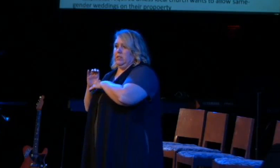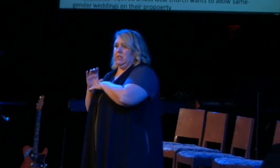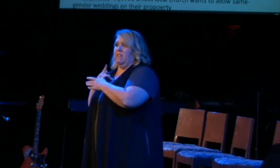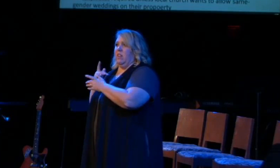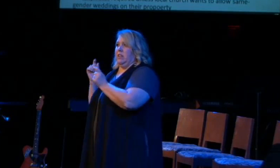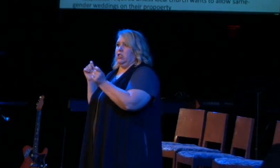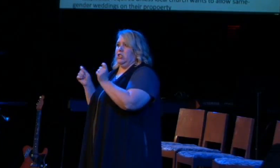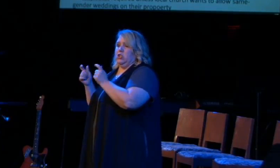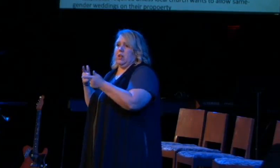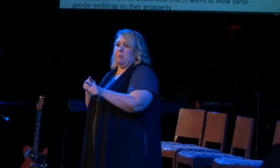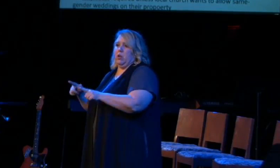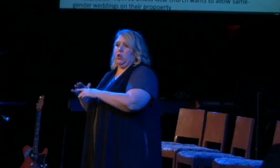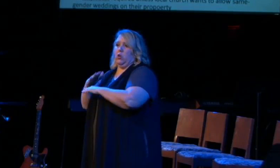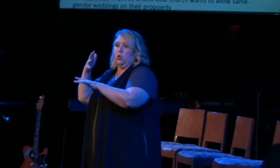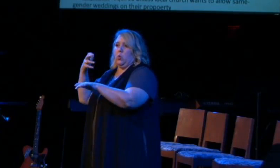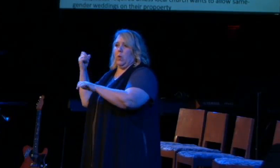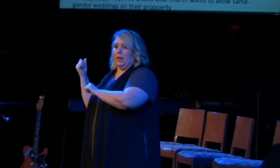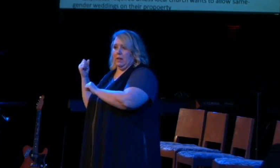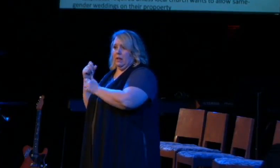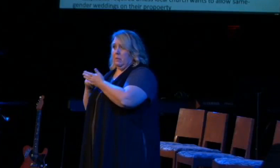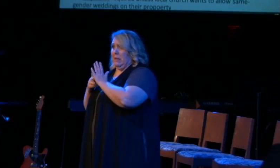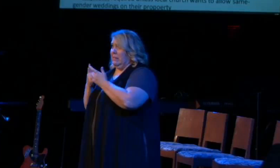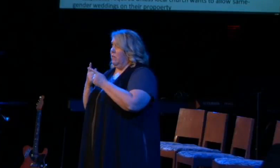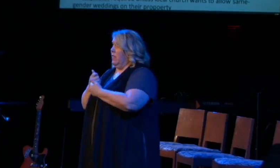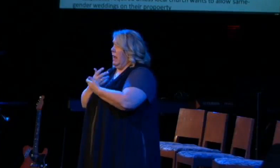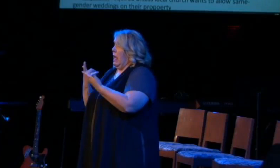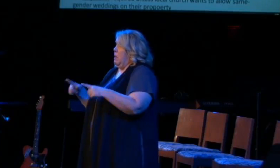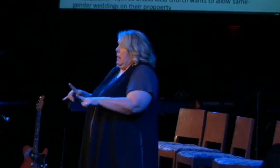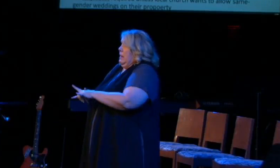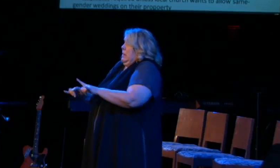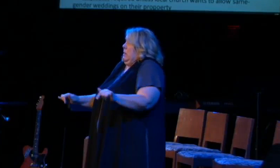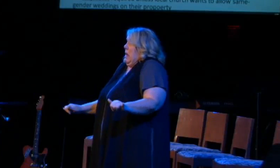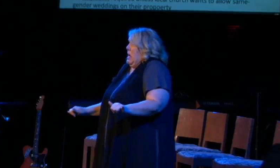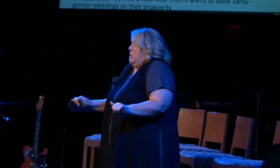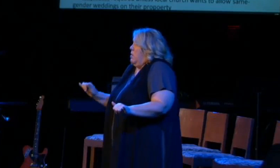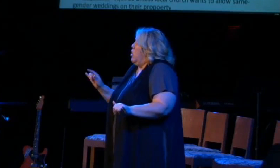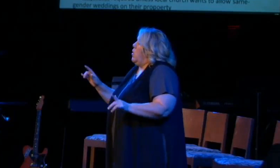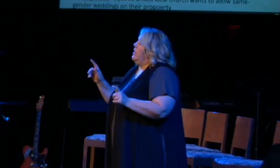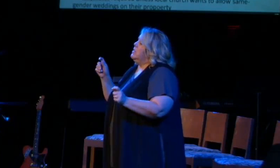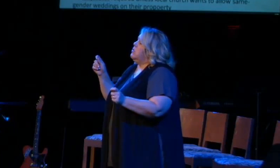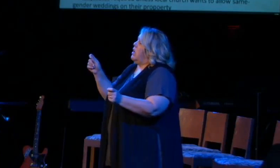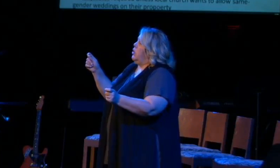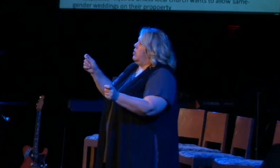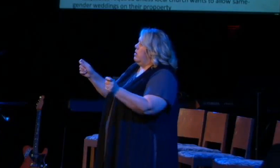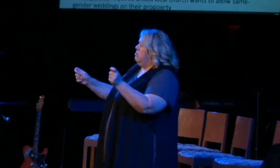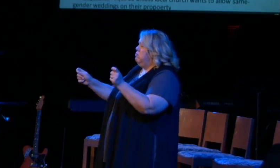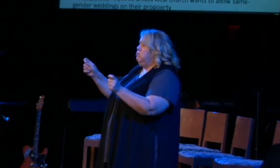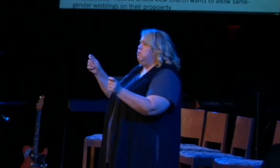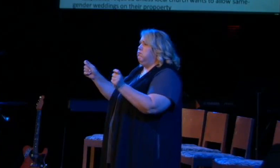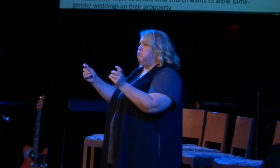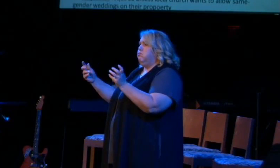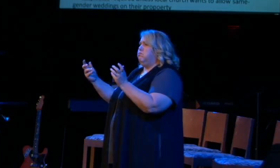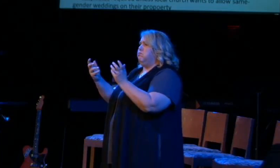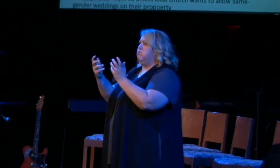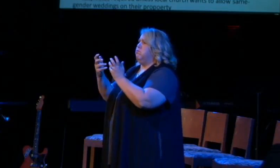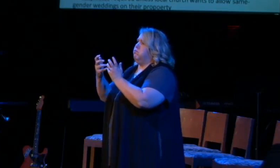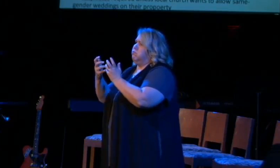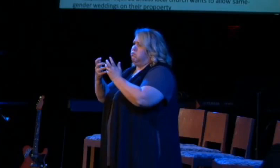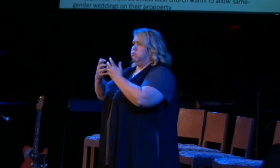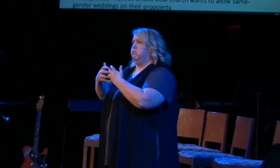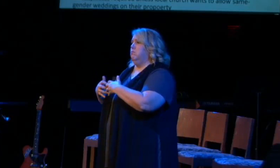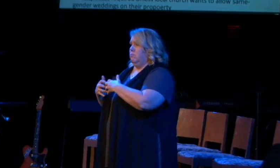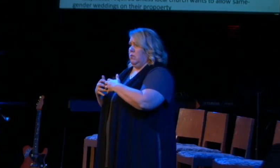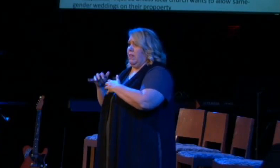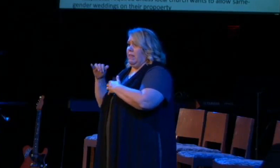happening quickly. Does this mean everything's going to happen to me at once? It's an accommodation that is there. So that's the one